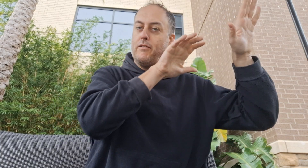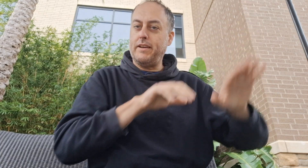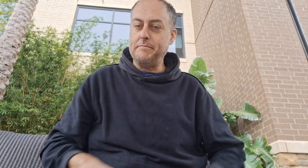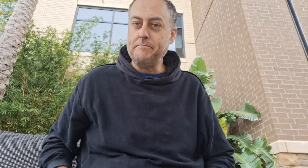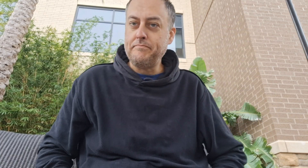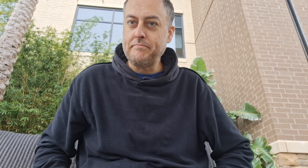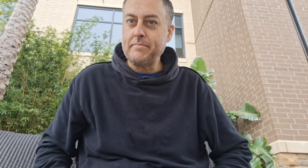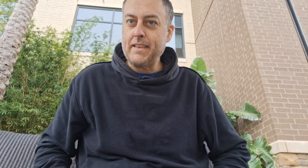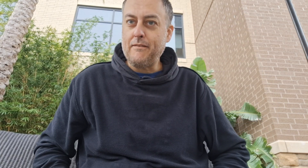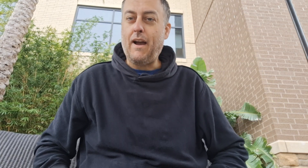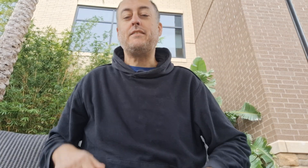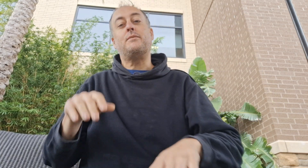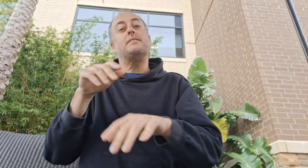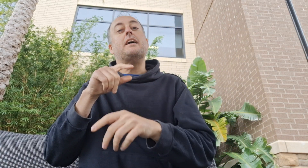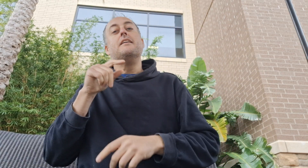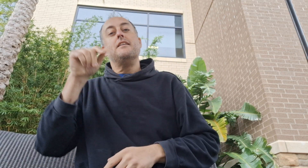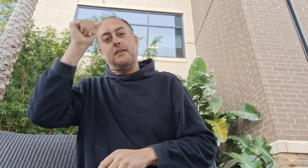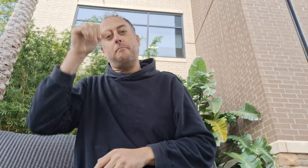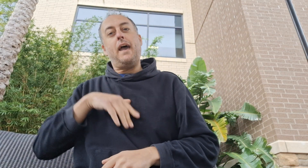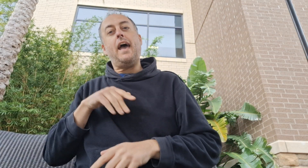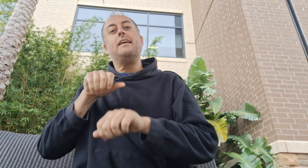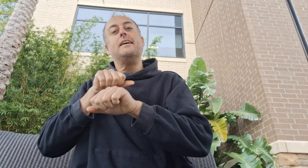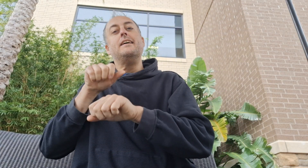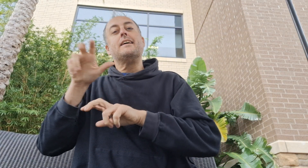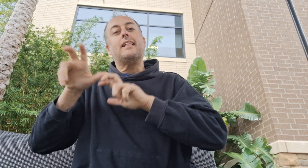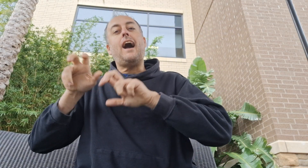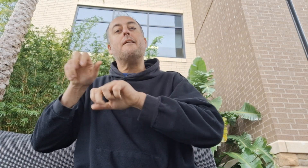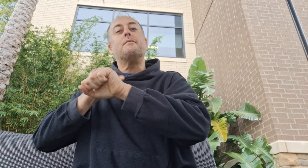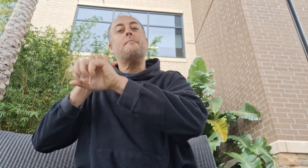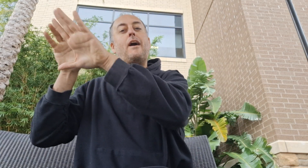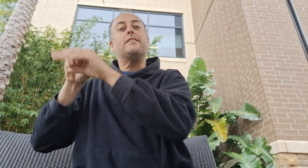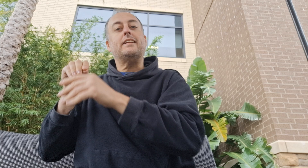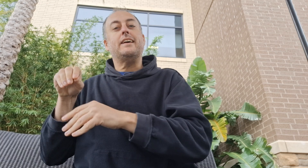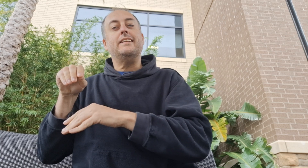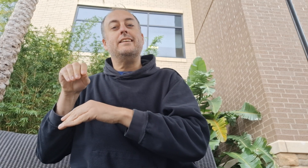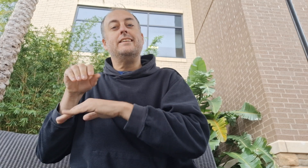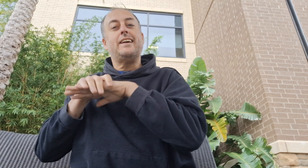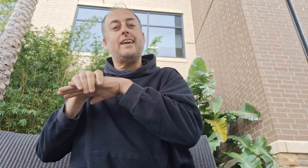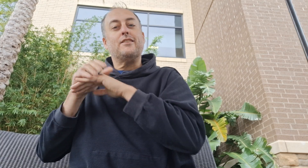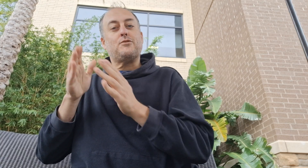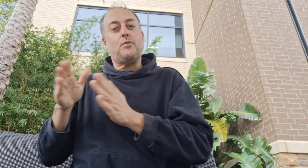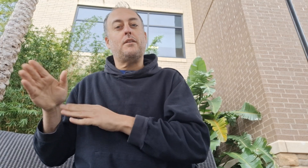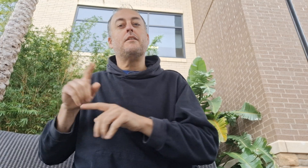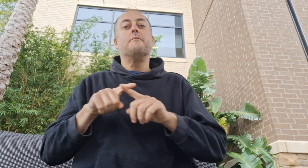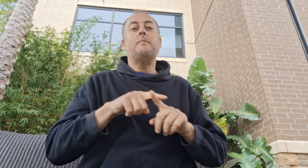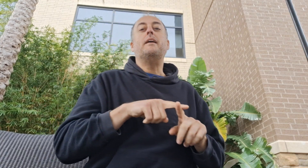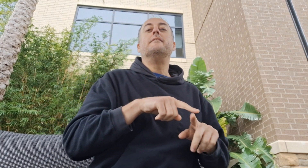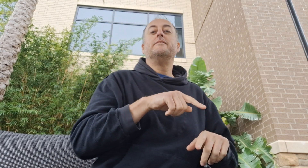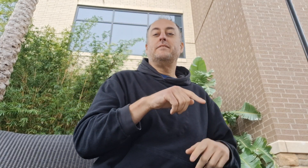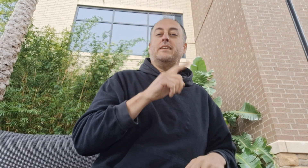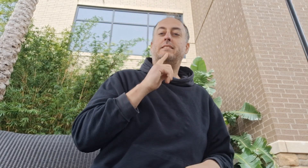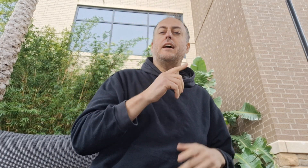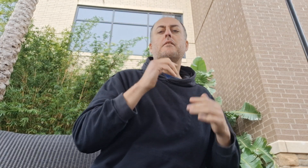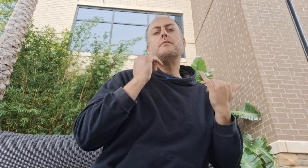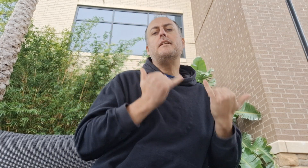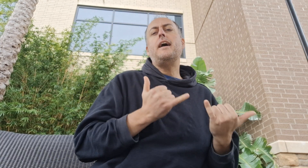mountain, right? So we say the man climbed the mountain in English order, but you say